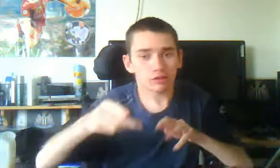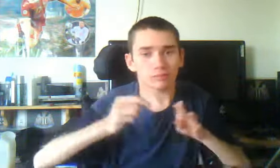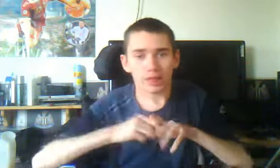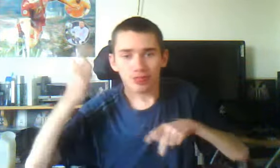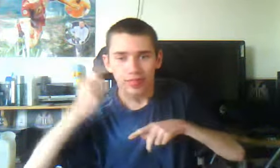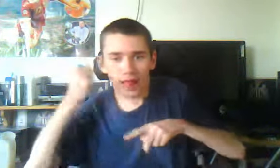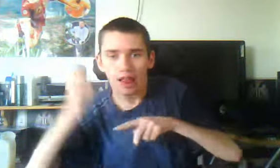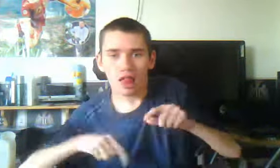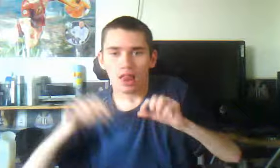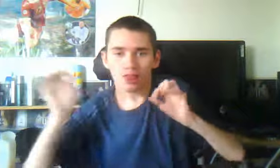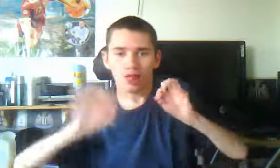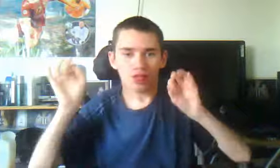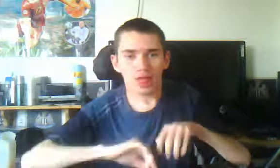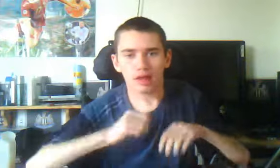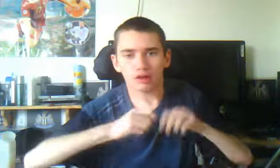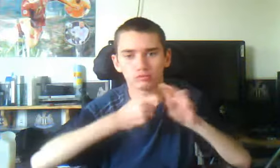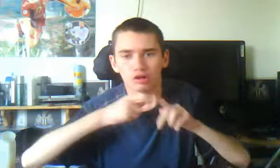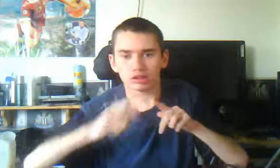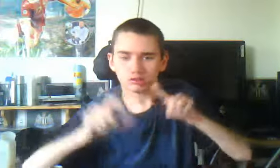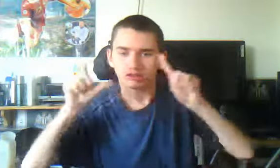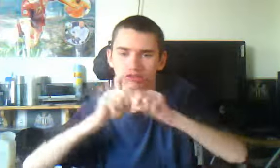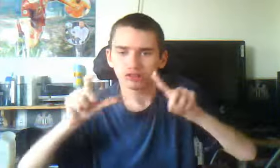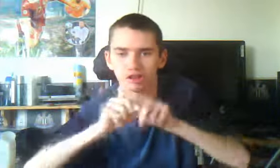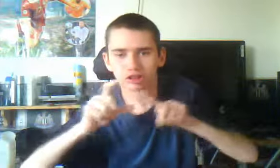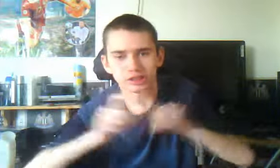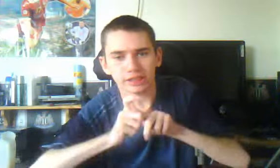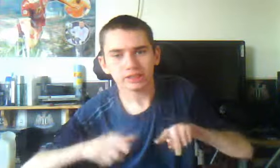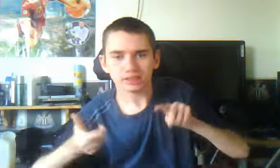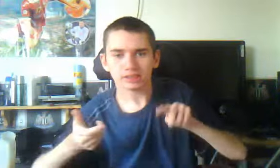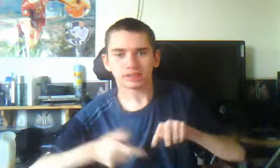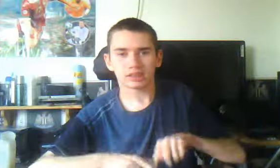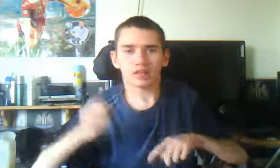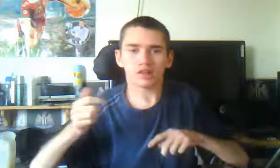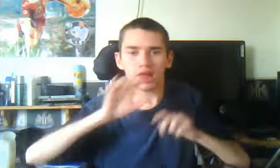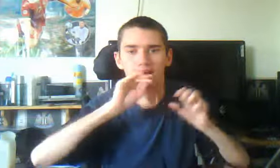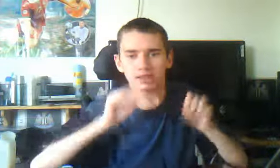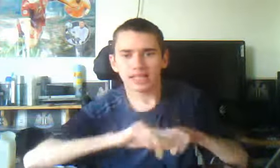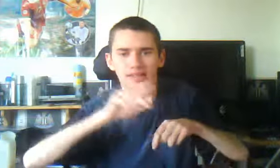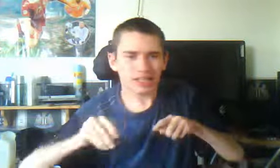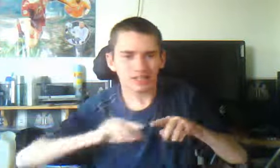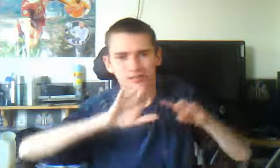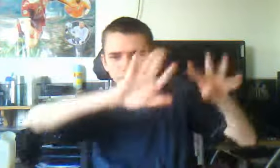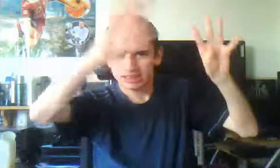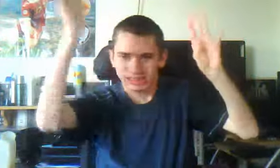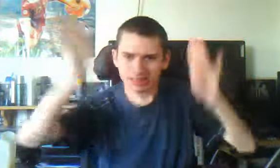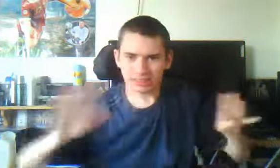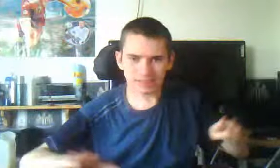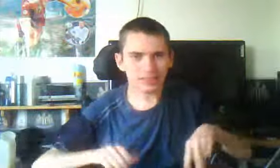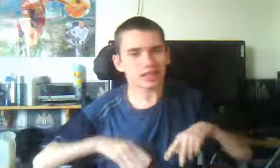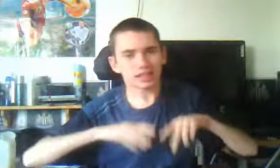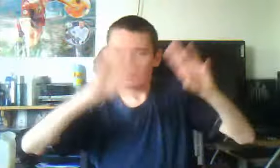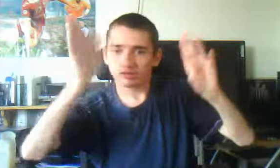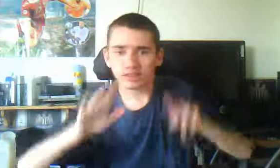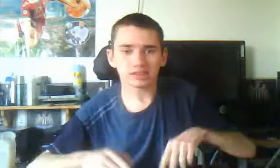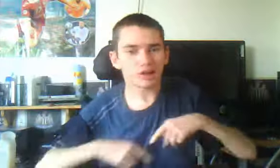in public, thinking nothing of it. Roses by the dozen, talking on the phone. Baby, you so sexy, your voice is